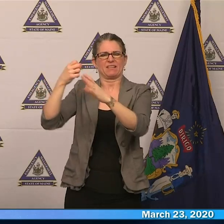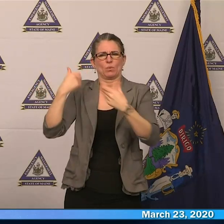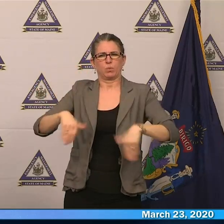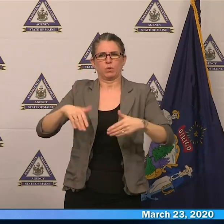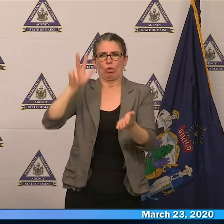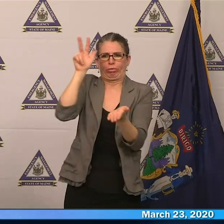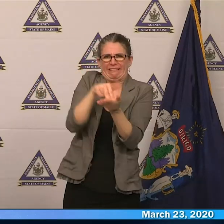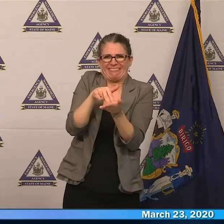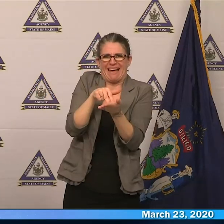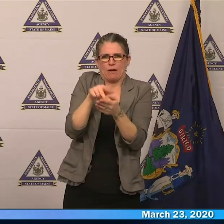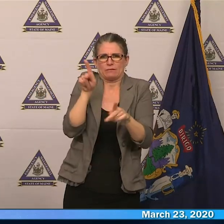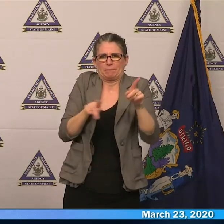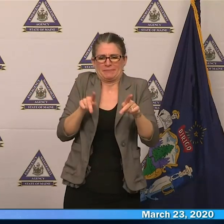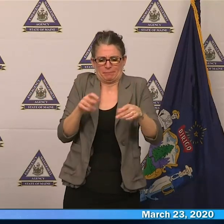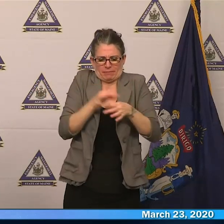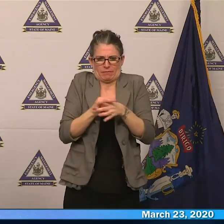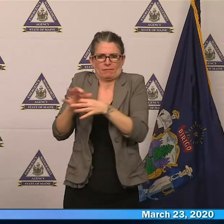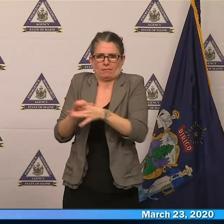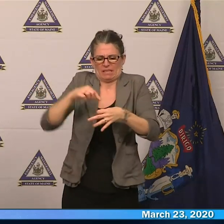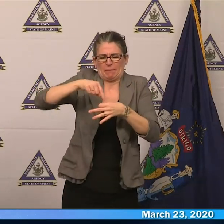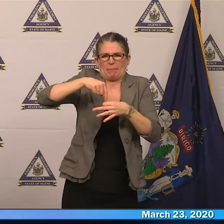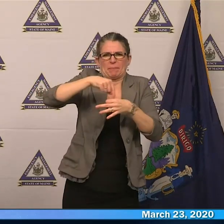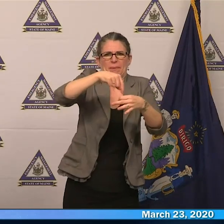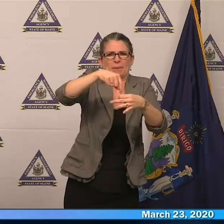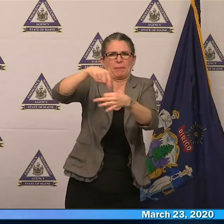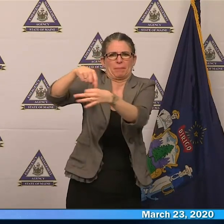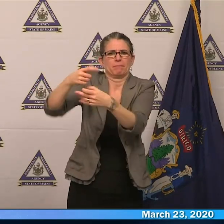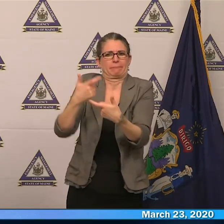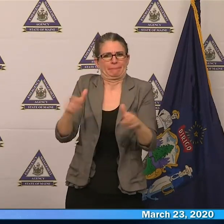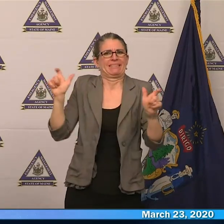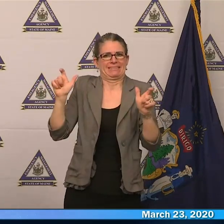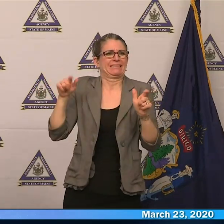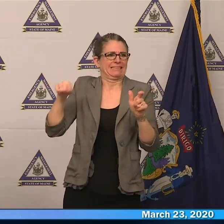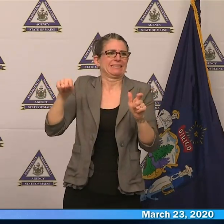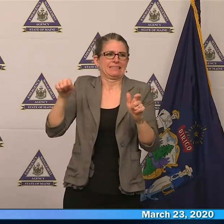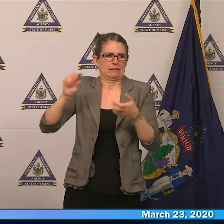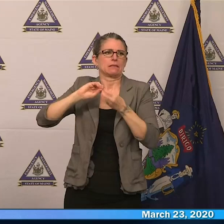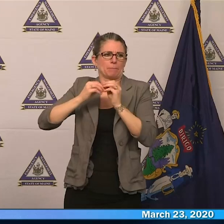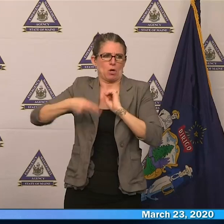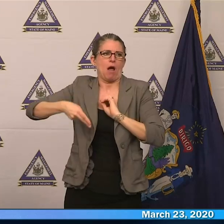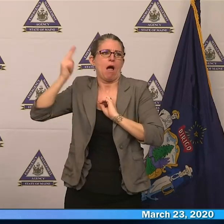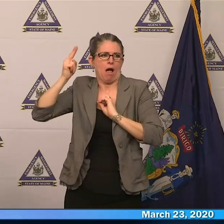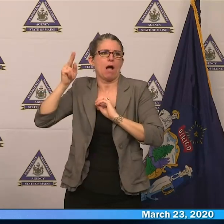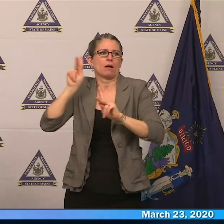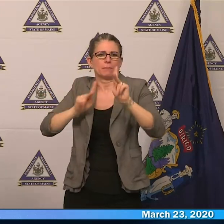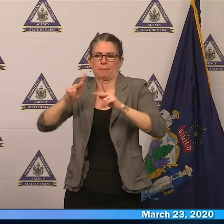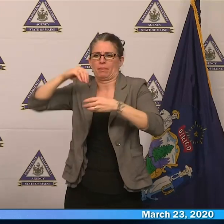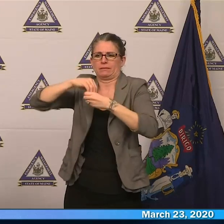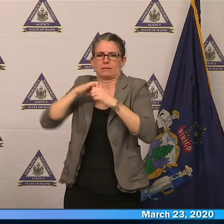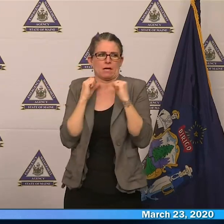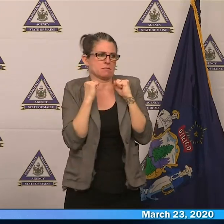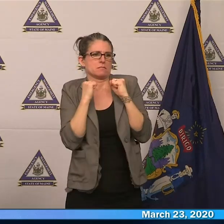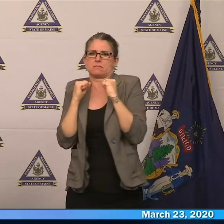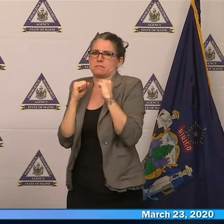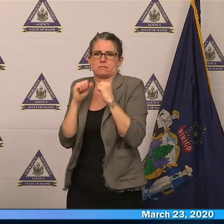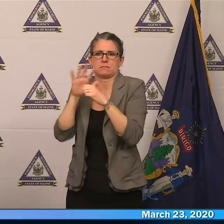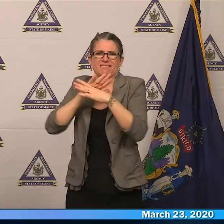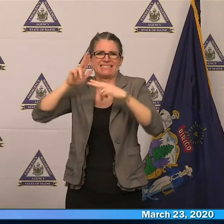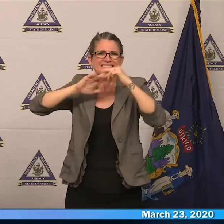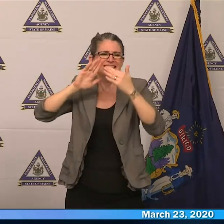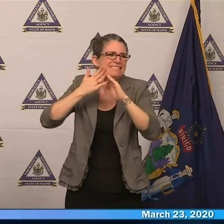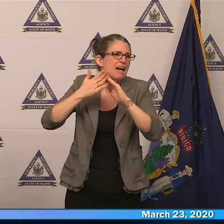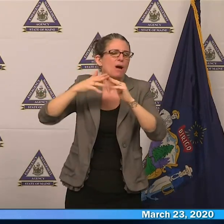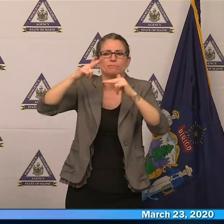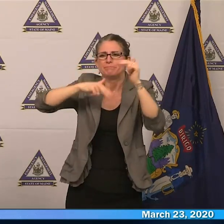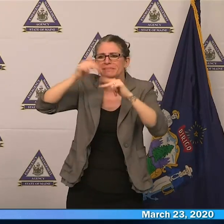people per square mile. But you raise a very good point, and it's something that we have been thinking about. Maybe these stay-at-home